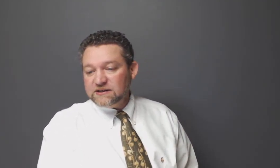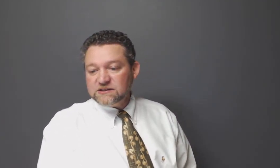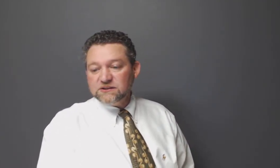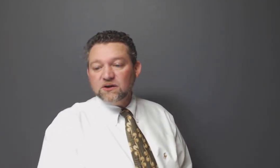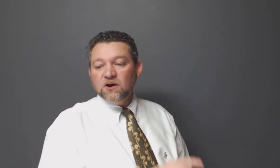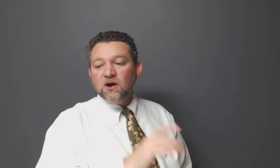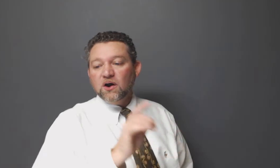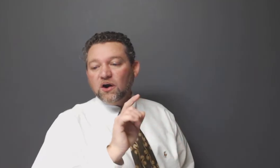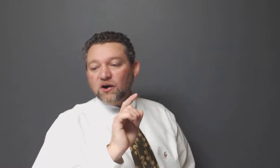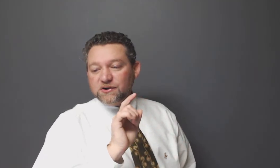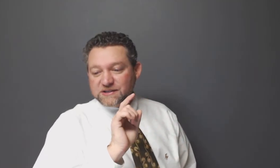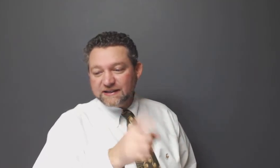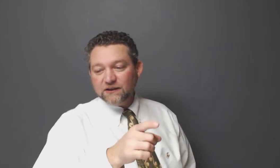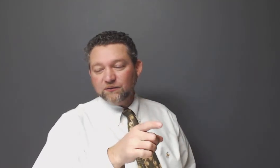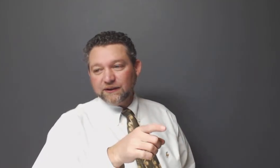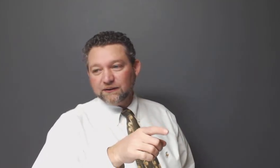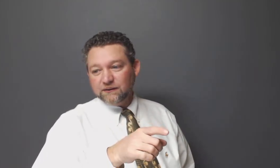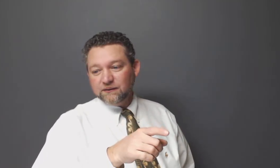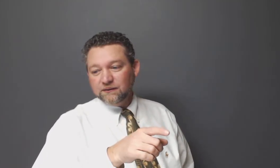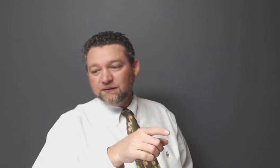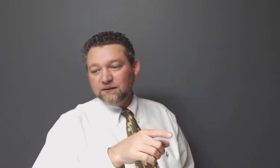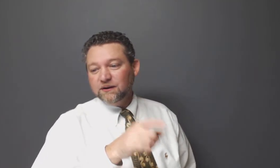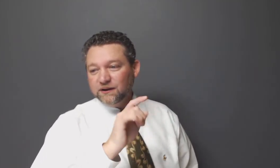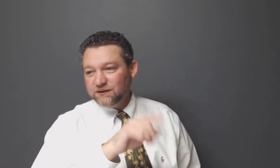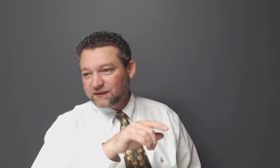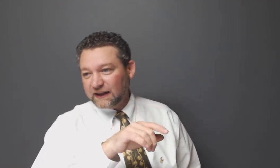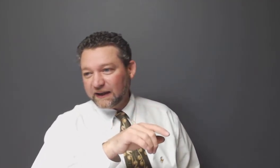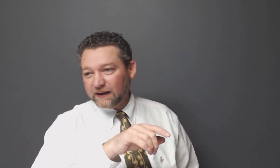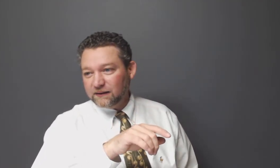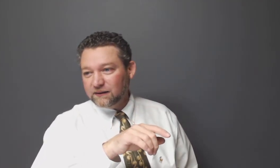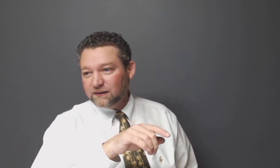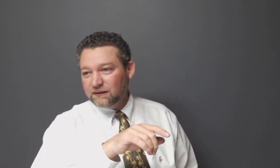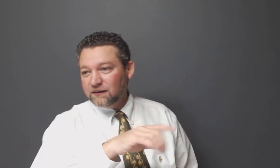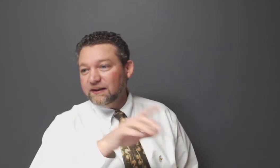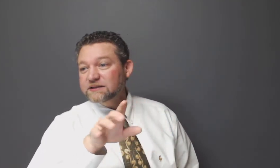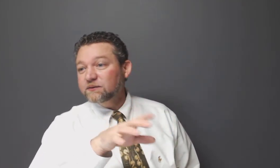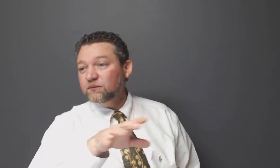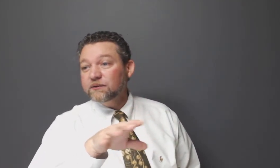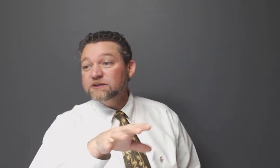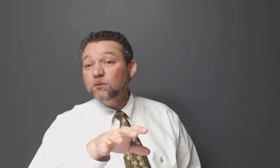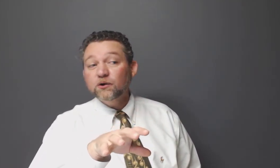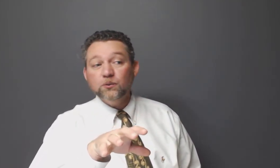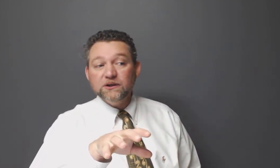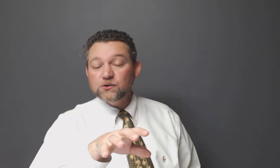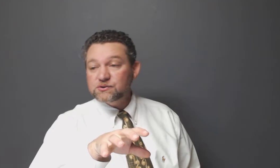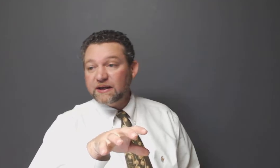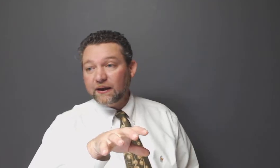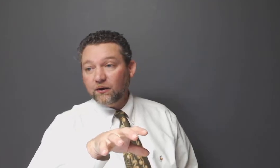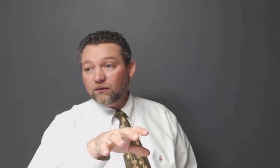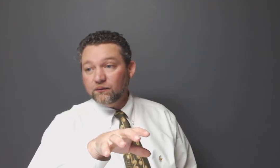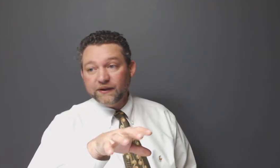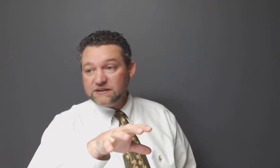his artillery unto the lad. That's a word we use now. That's